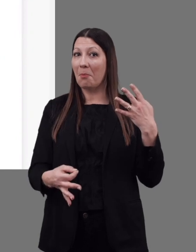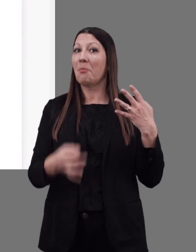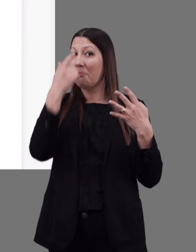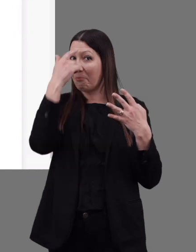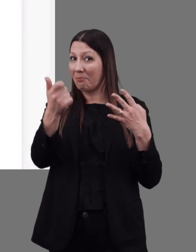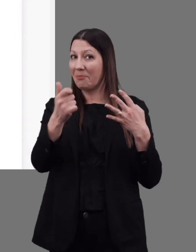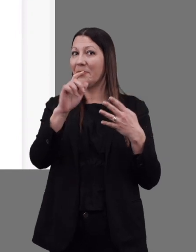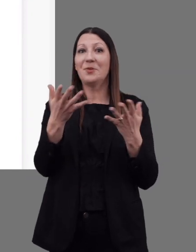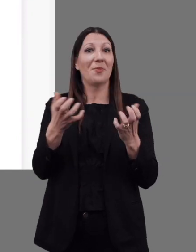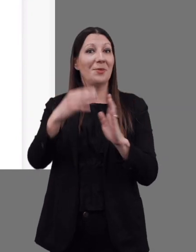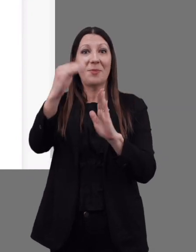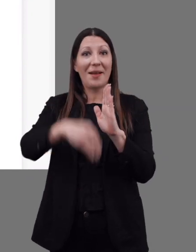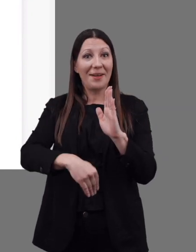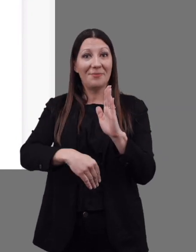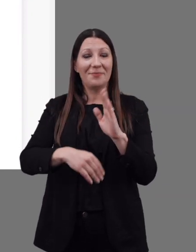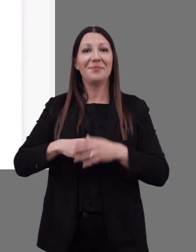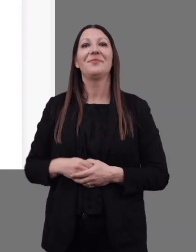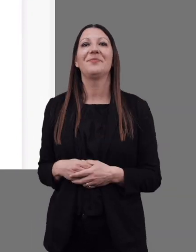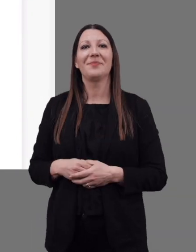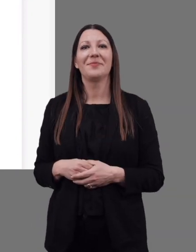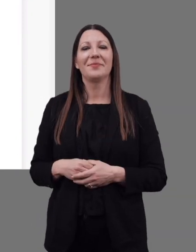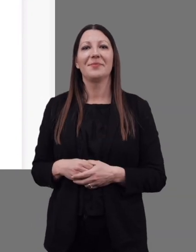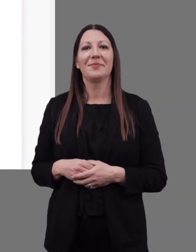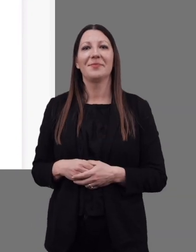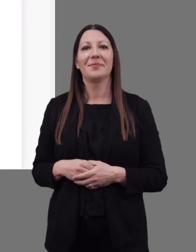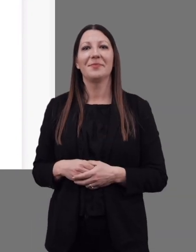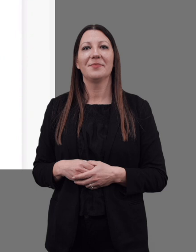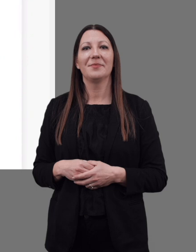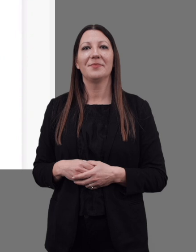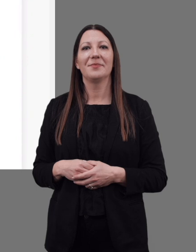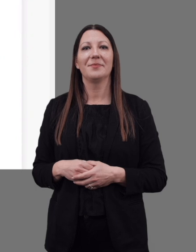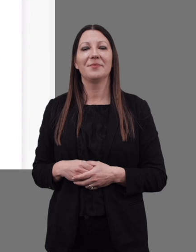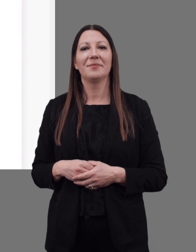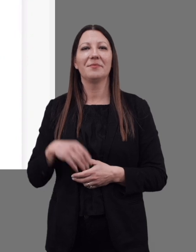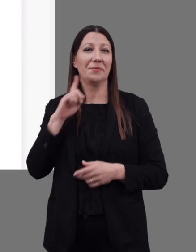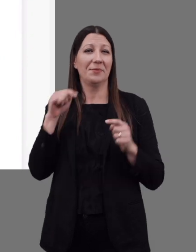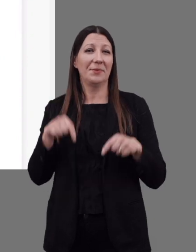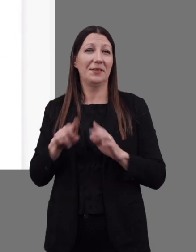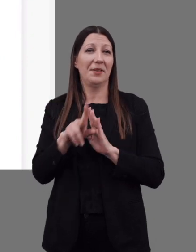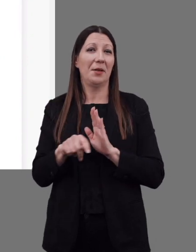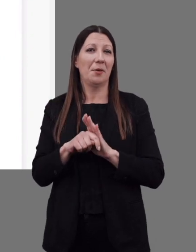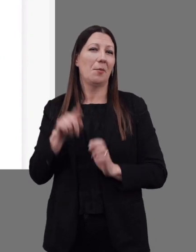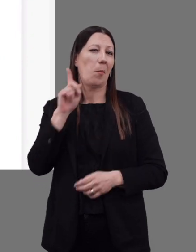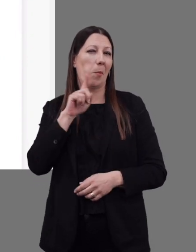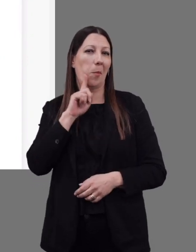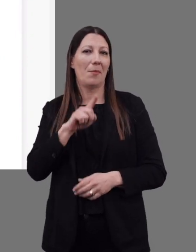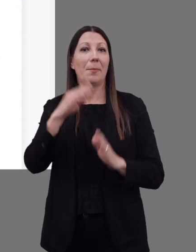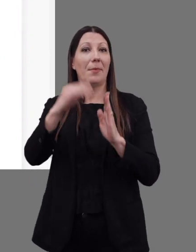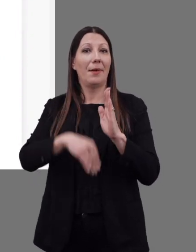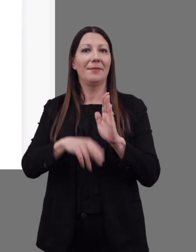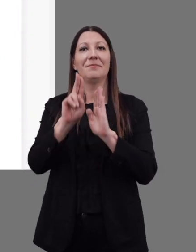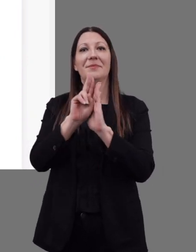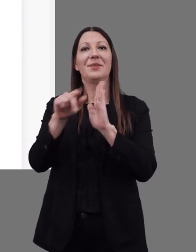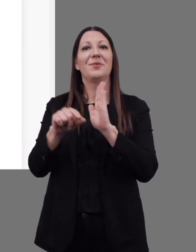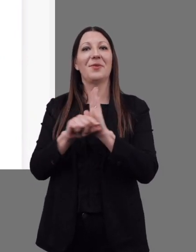if that's what you're interested in applying for. For the purposes of this instructional video, we will be applying for undergraduate